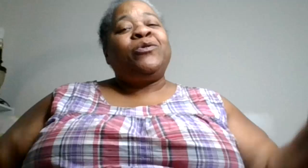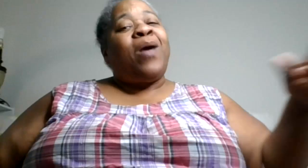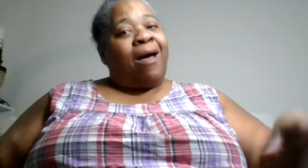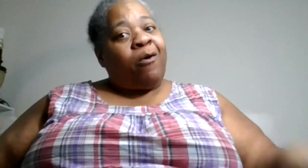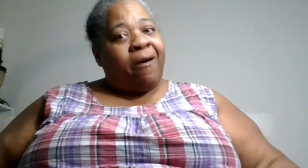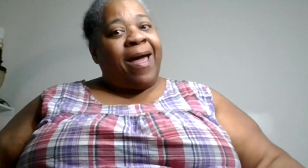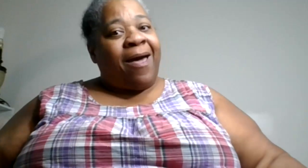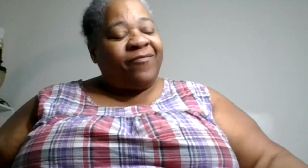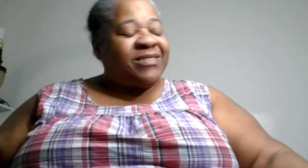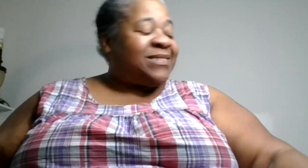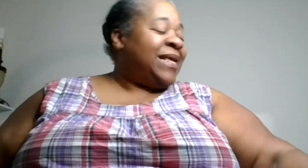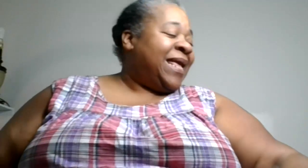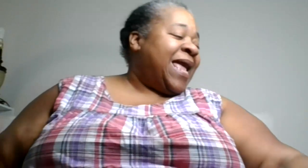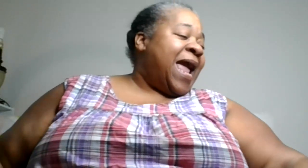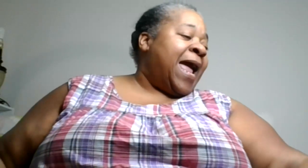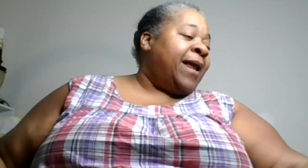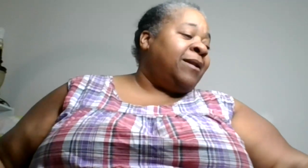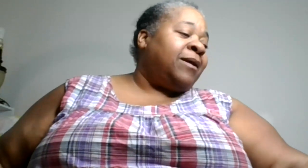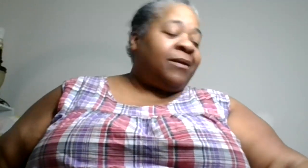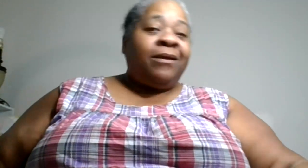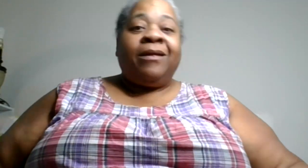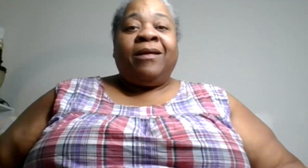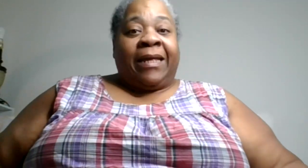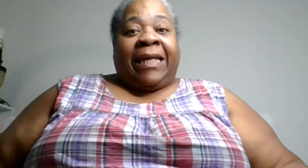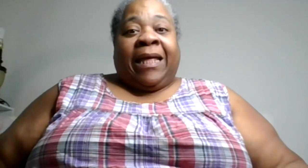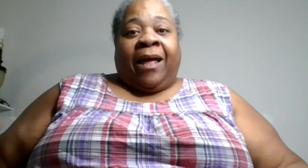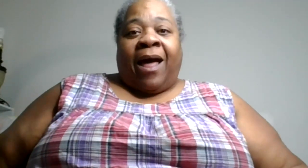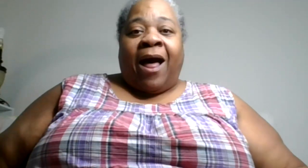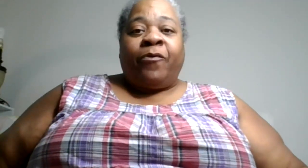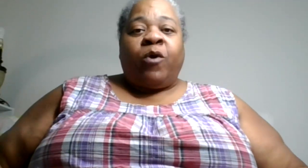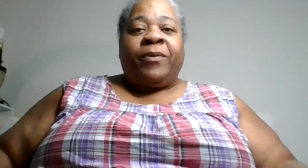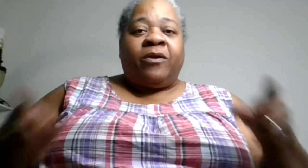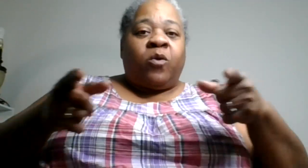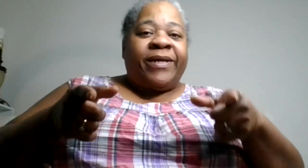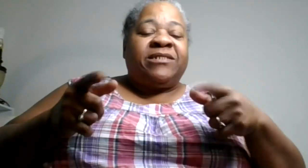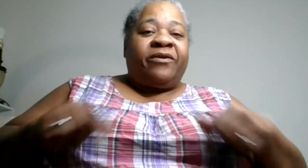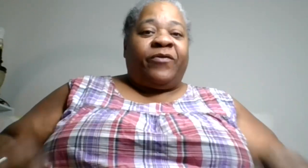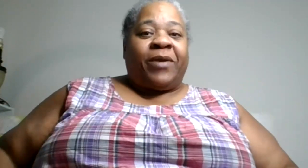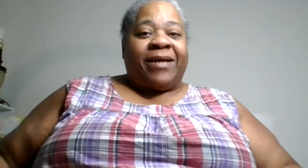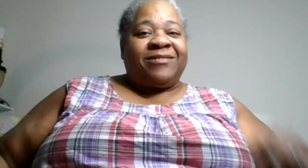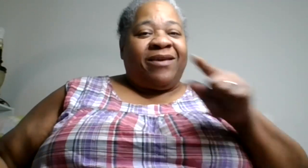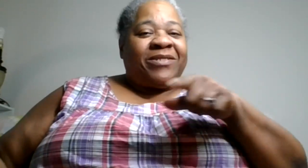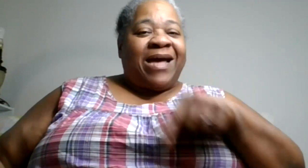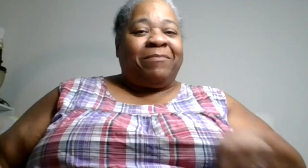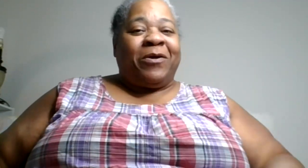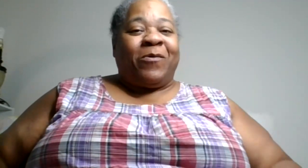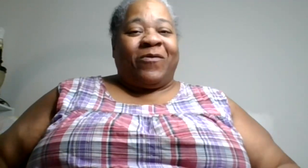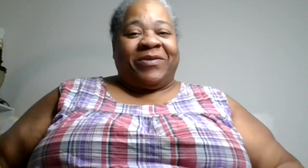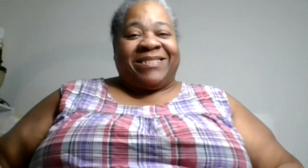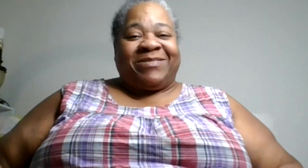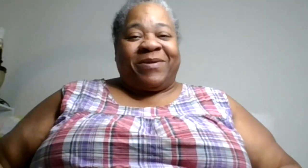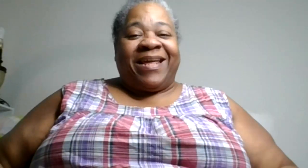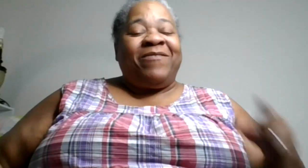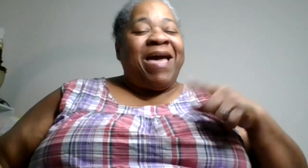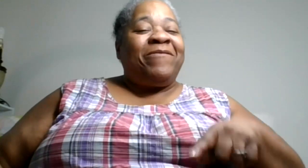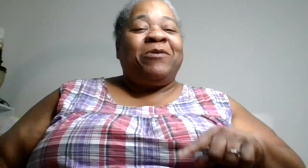our crafts, and I'll throw up a little quiz in a few days. Give you time to go over this one. If you have any